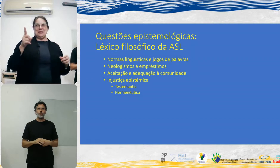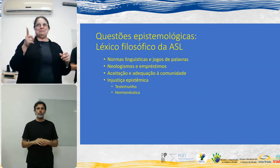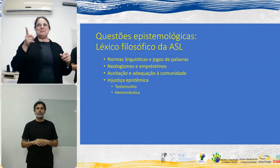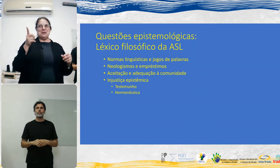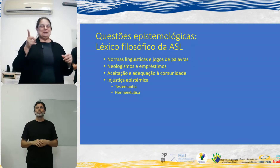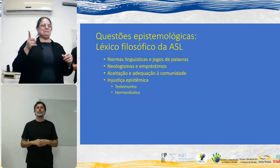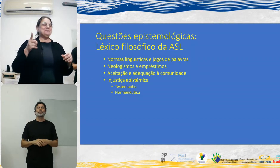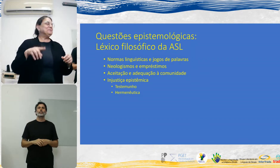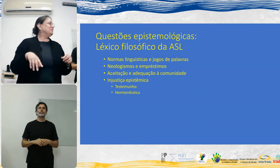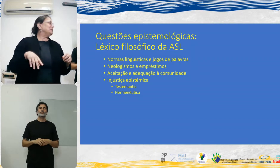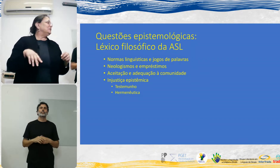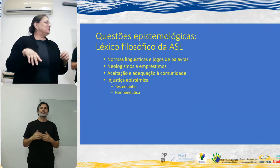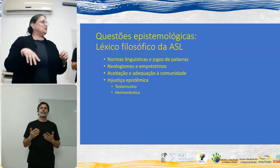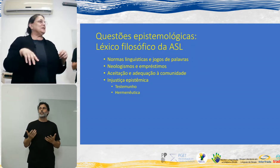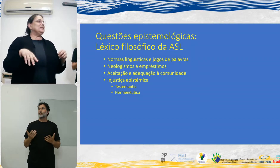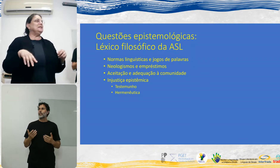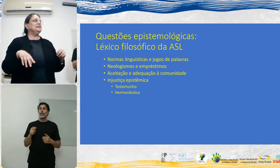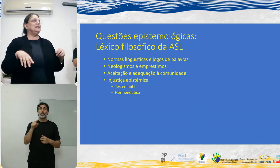Okay.